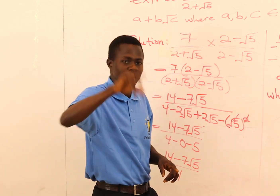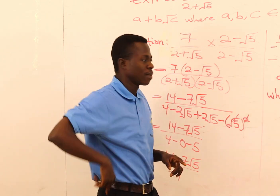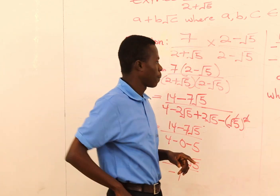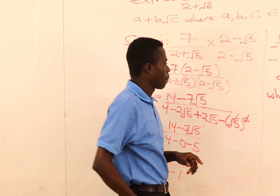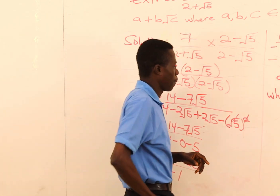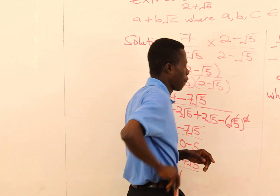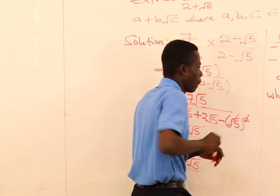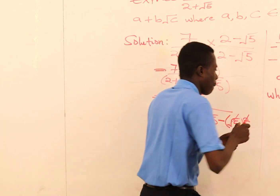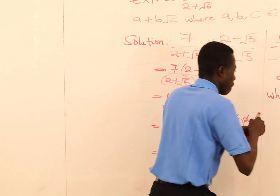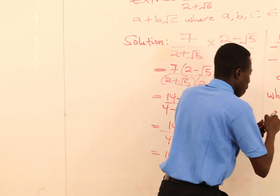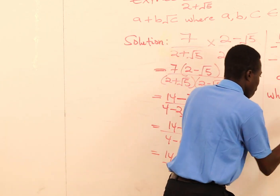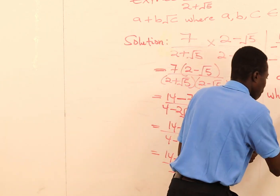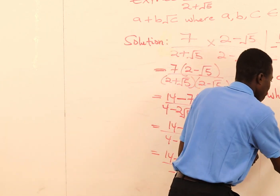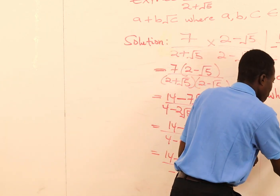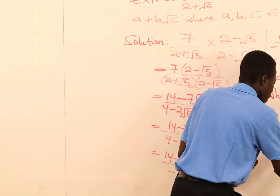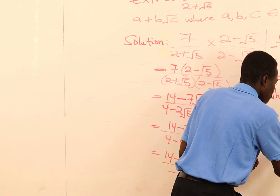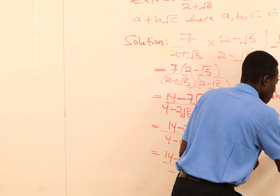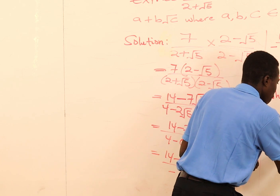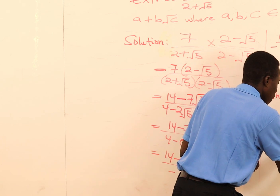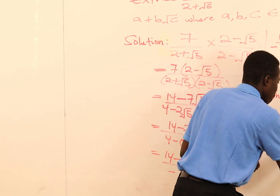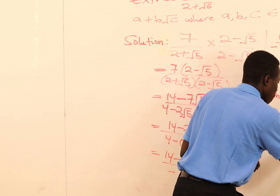B will be equal to 7.